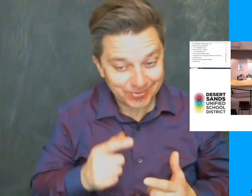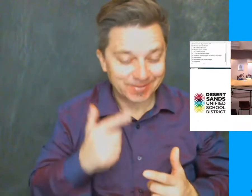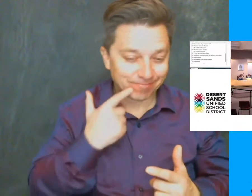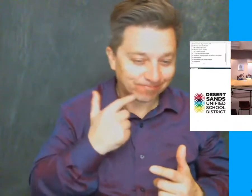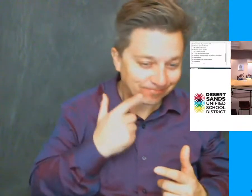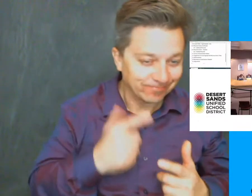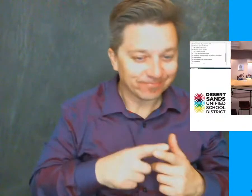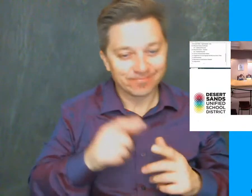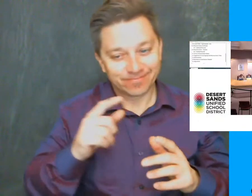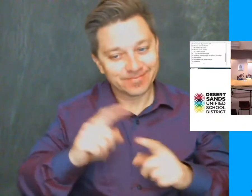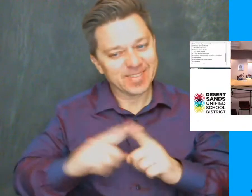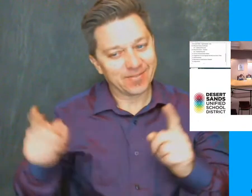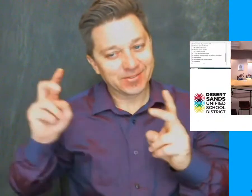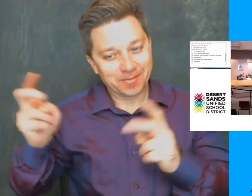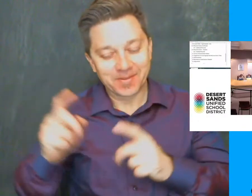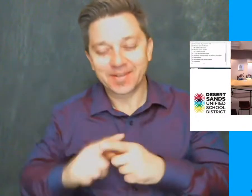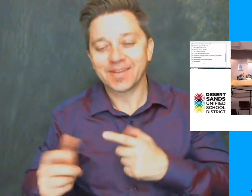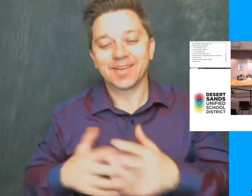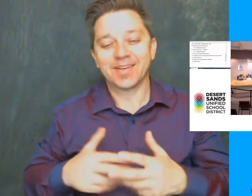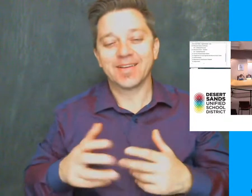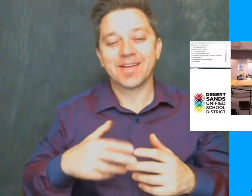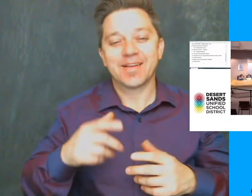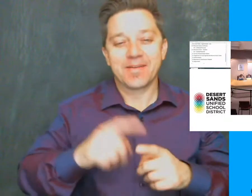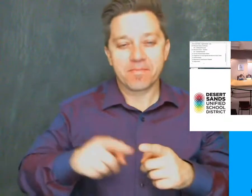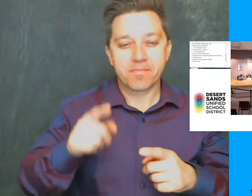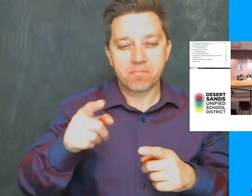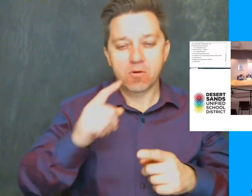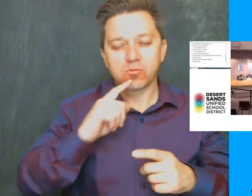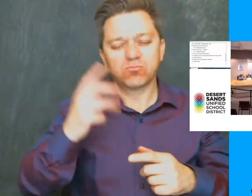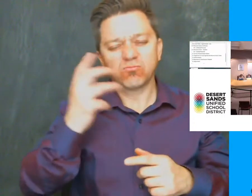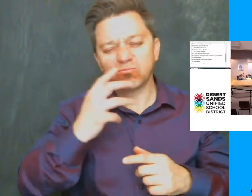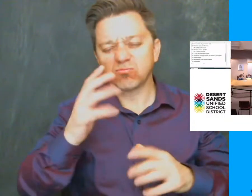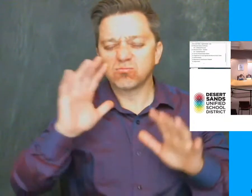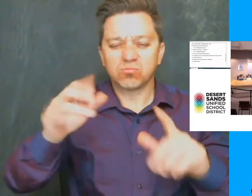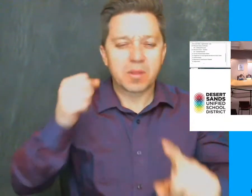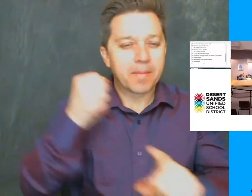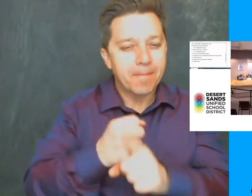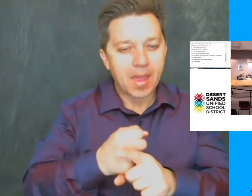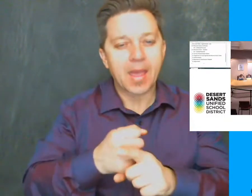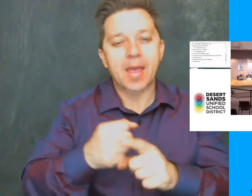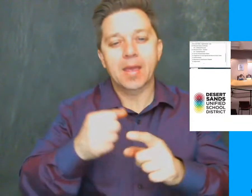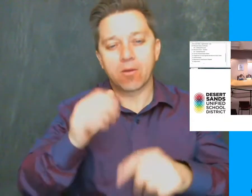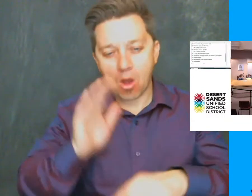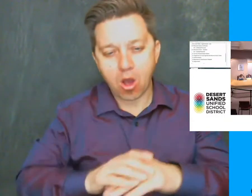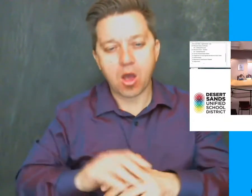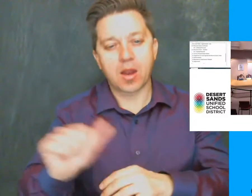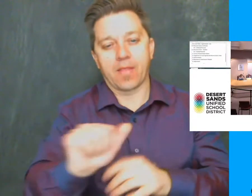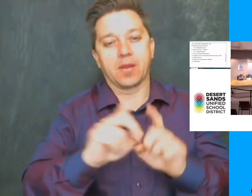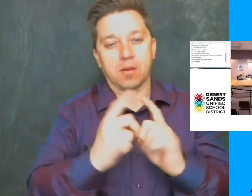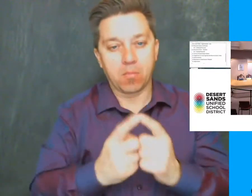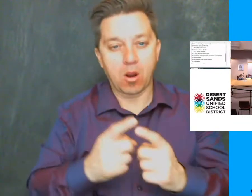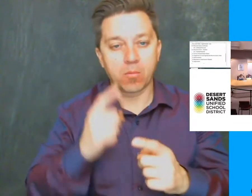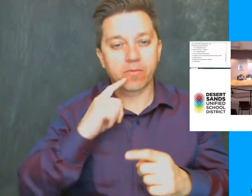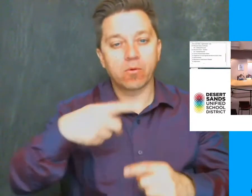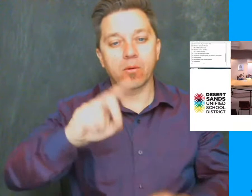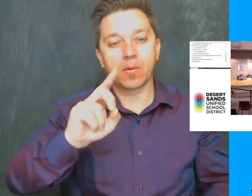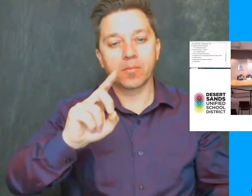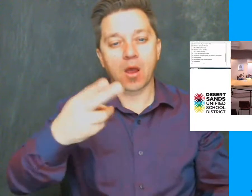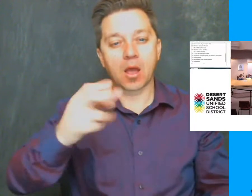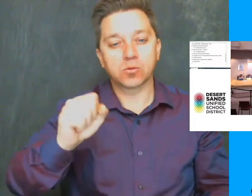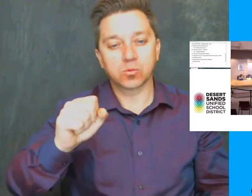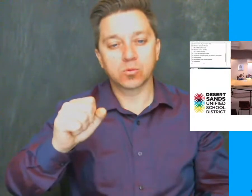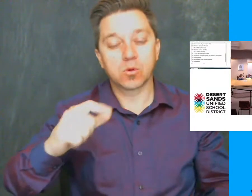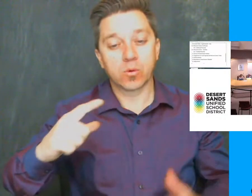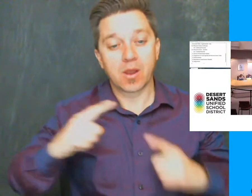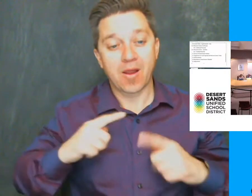different other subject. But he an incredible impact he's had on the athletic department at Palm Desert High School. And he's